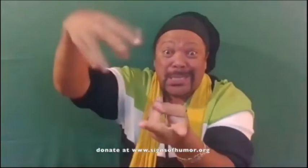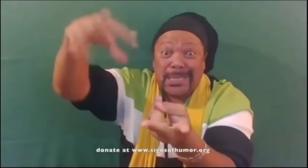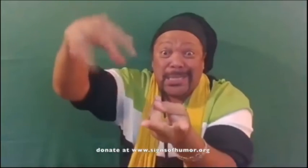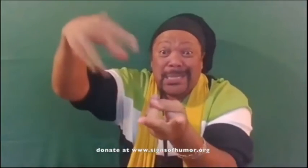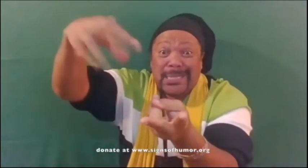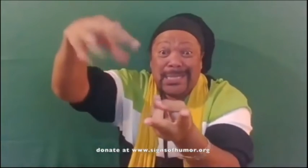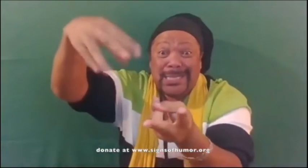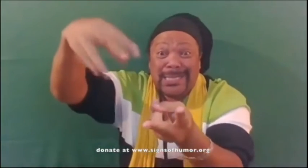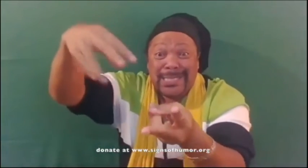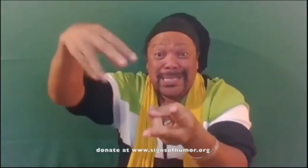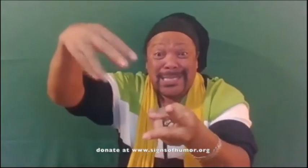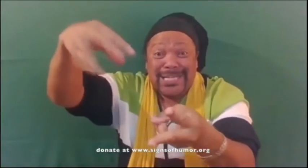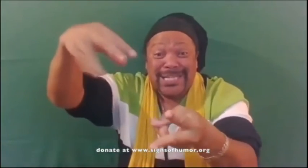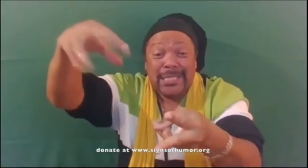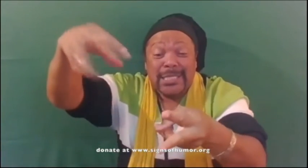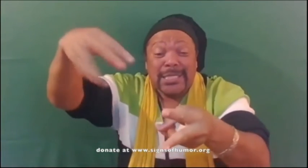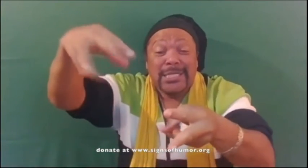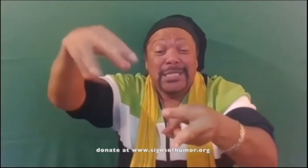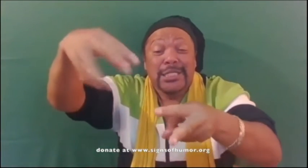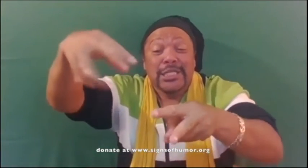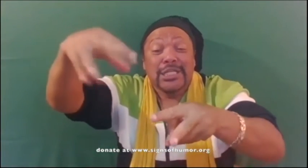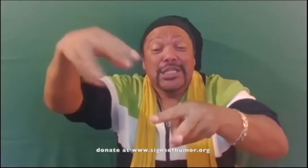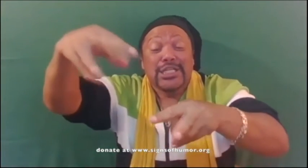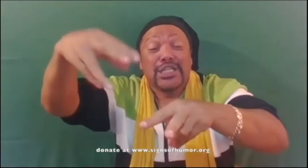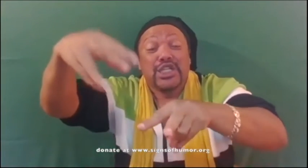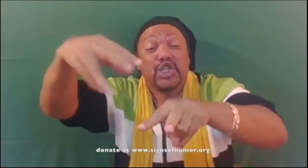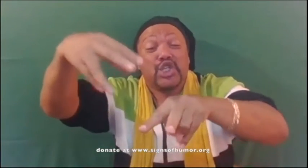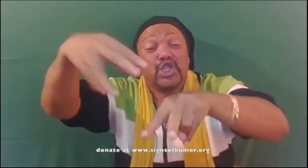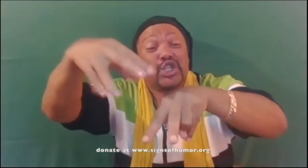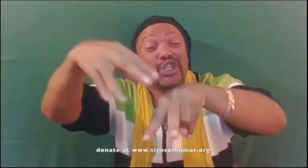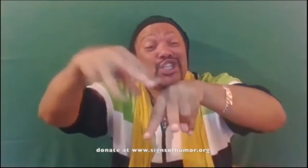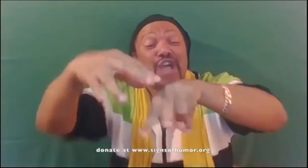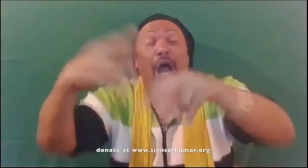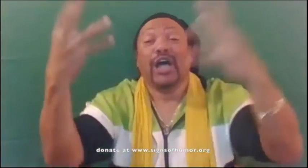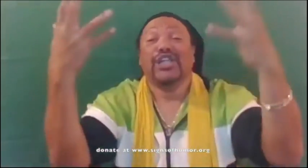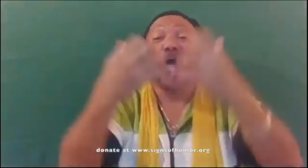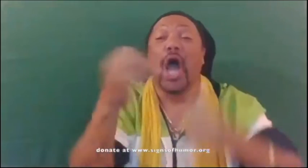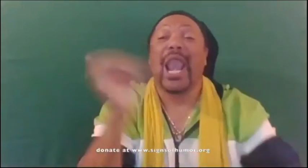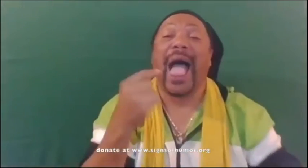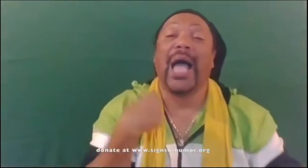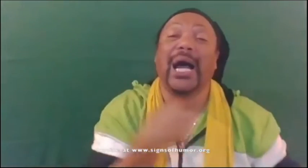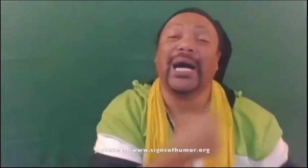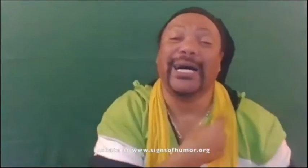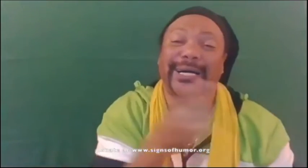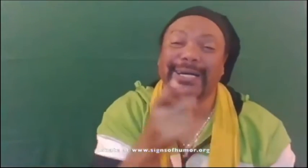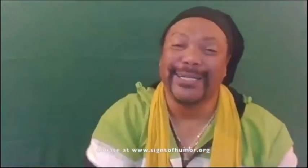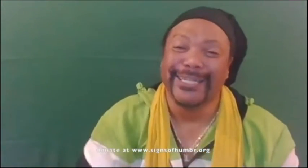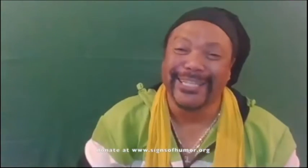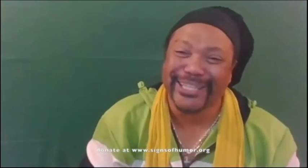They swarm to the beach, right? Baking in the sun. Both sides, naked and unashamed, trying to look like us from head